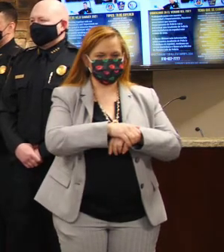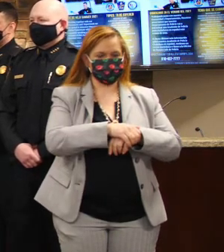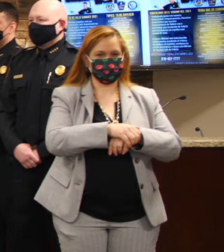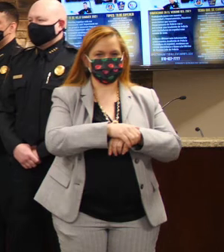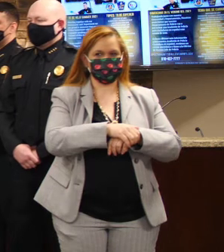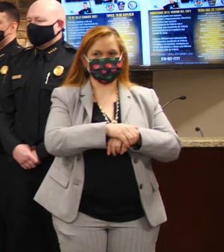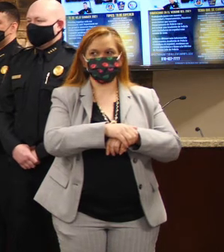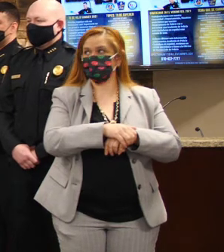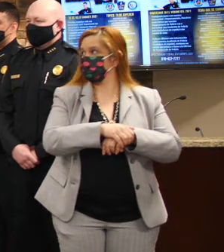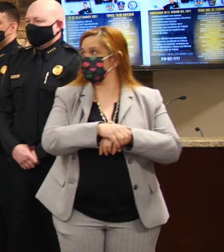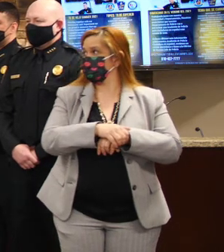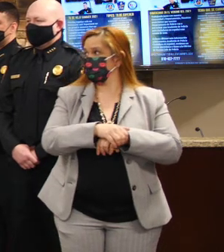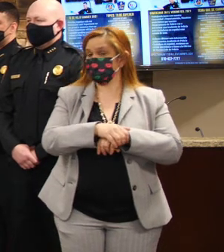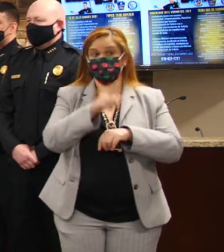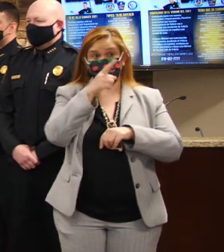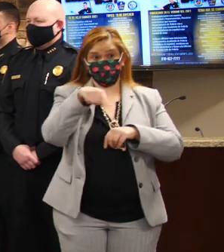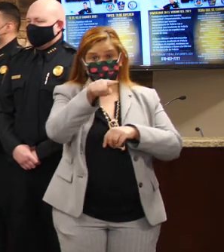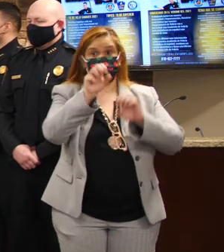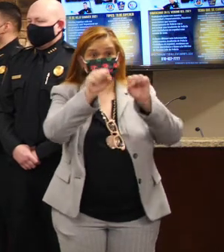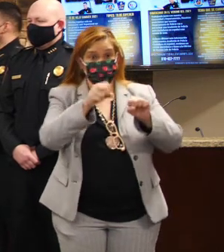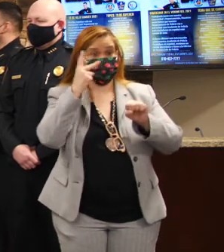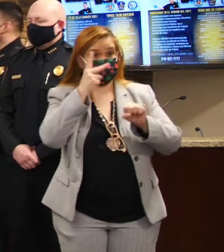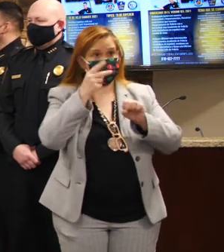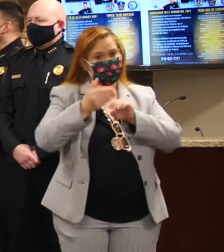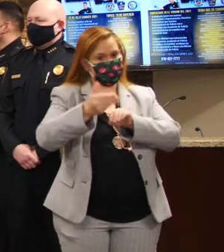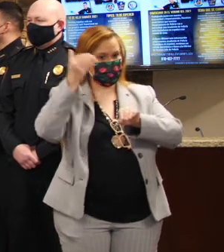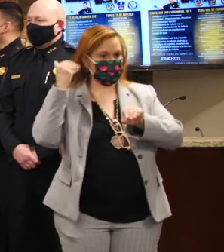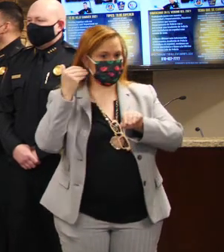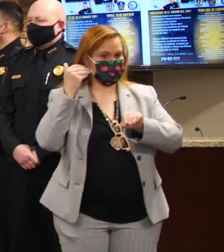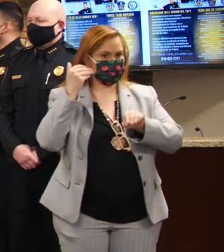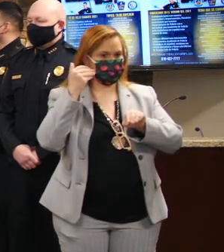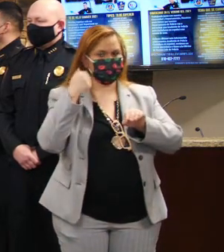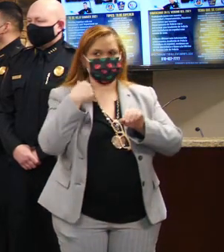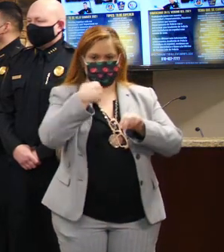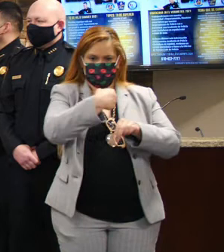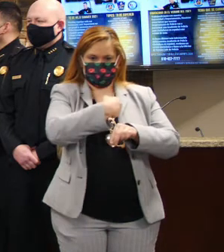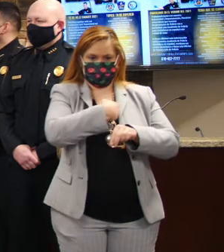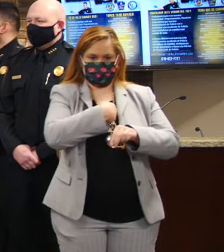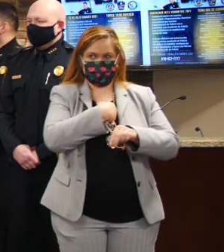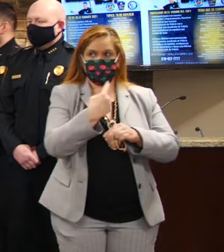Lo voy a decir en español, usted puede ver detrás de mí que vamos a tener